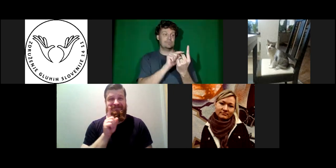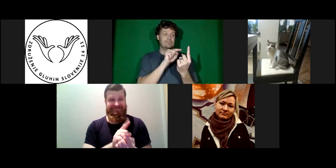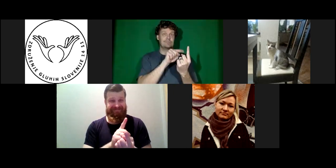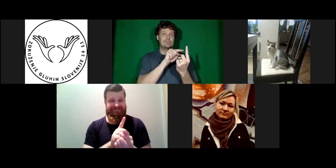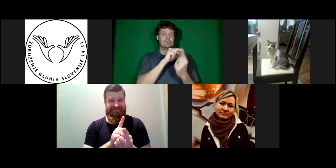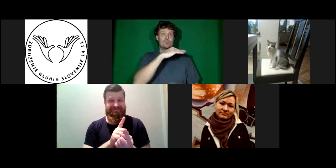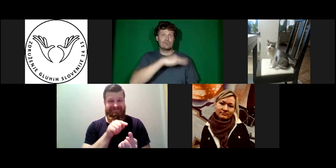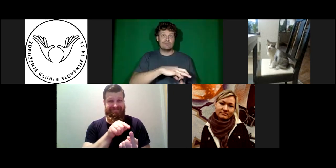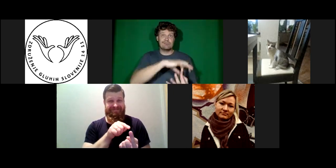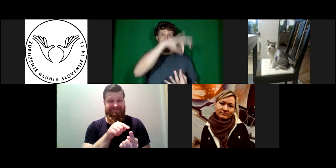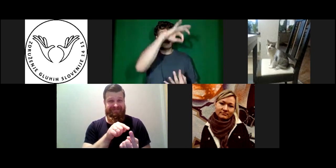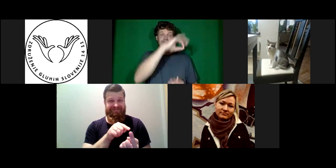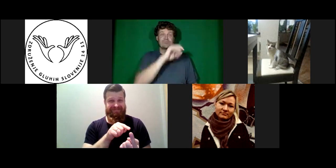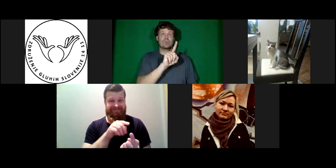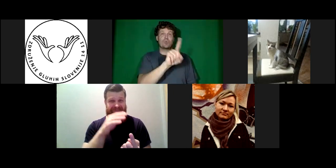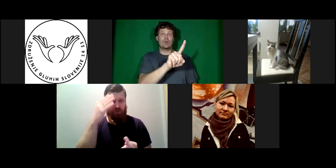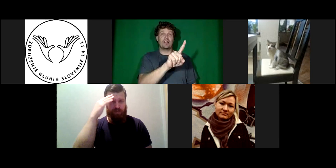for hearing people.